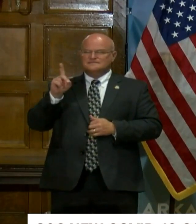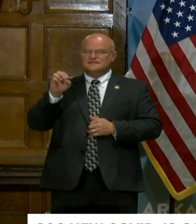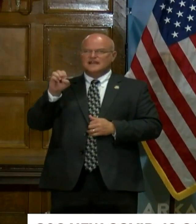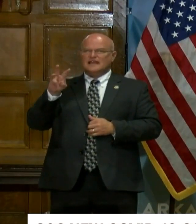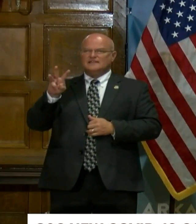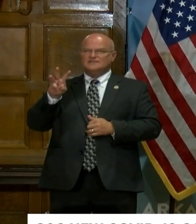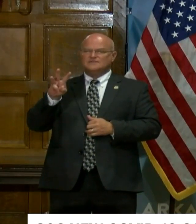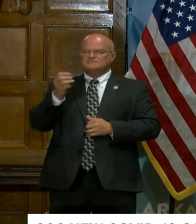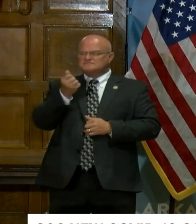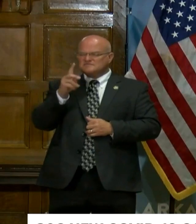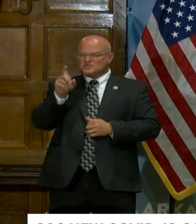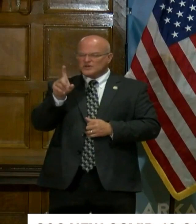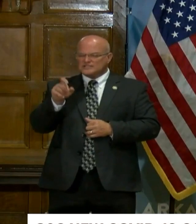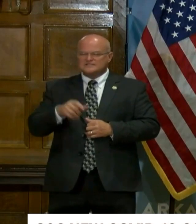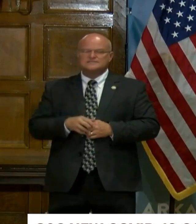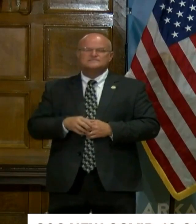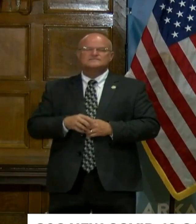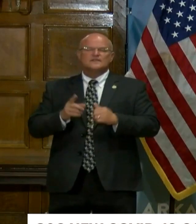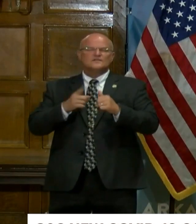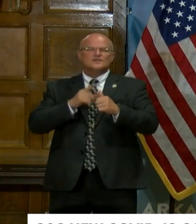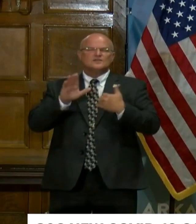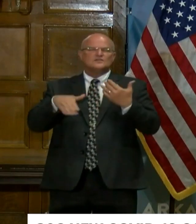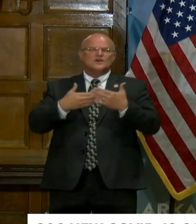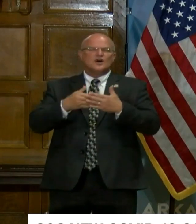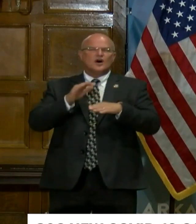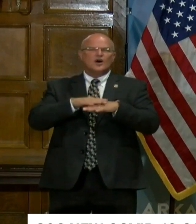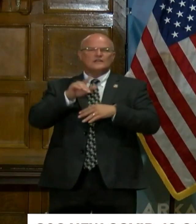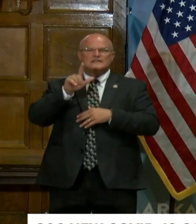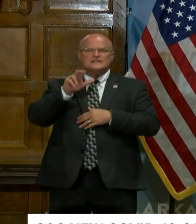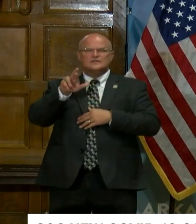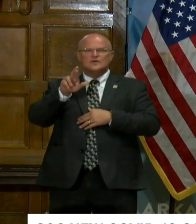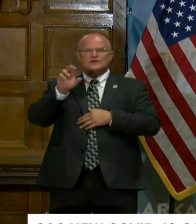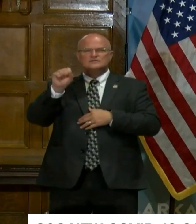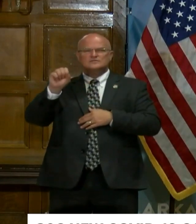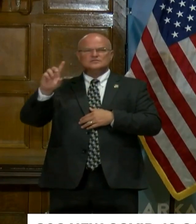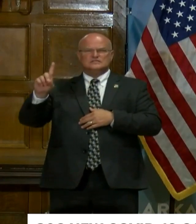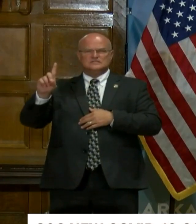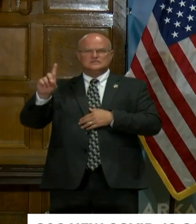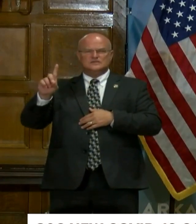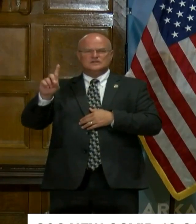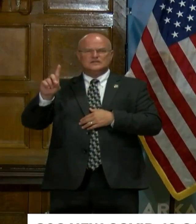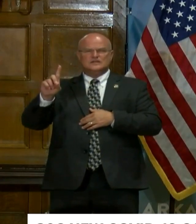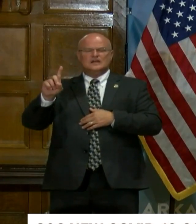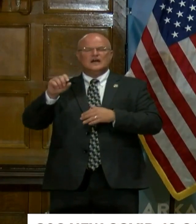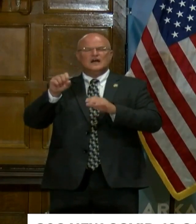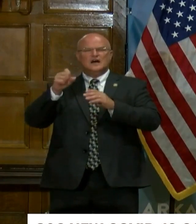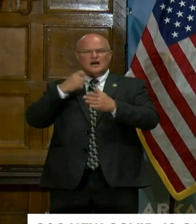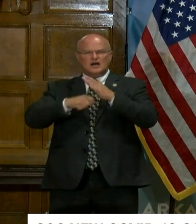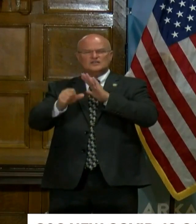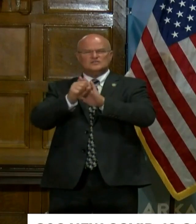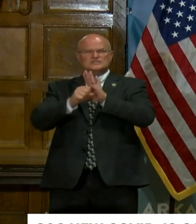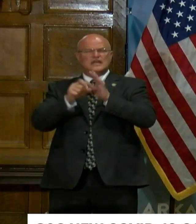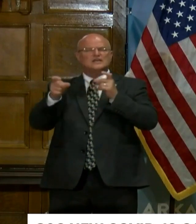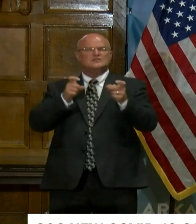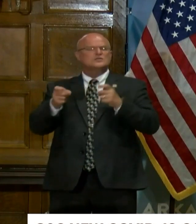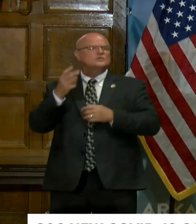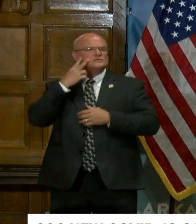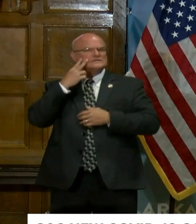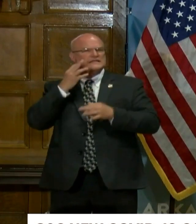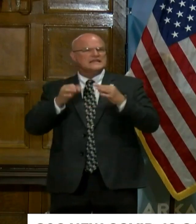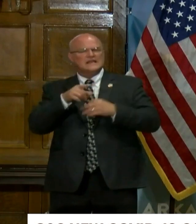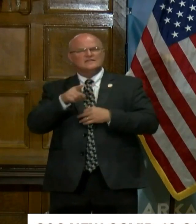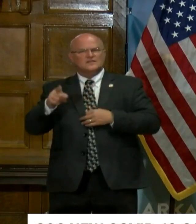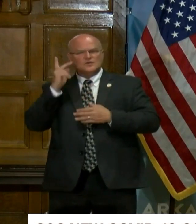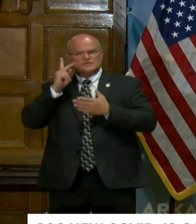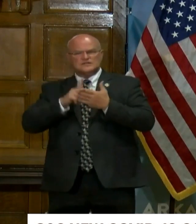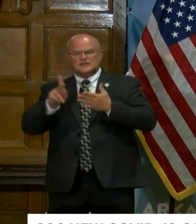couple questions for you. First of all, on Little Rock School District, since they're under state control, wanted to see if you